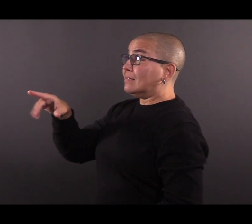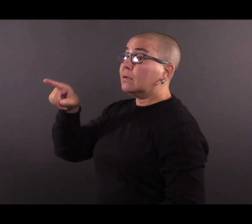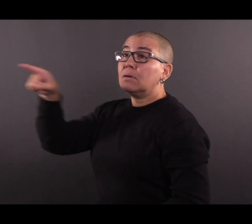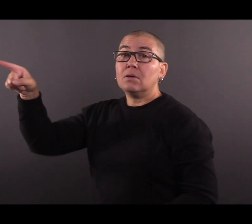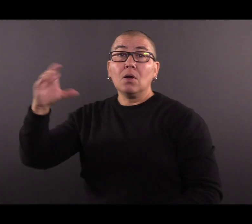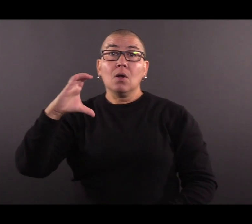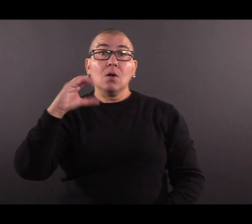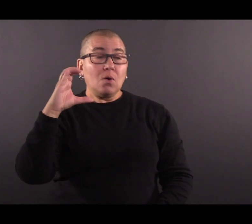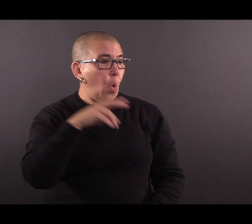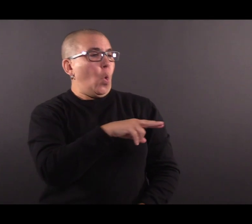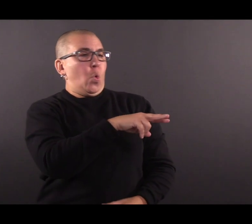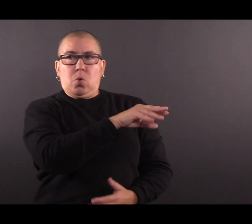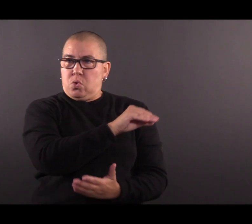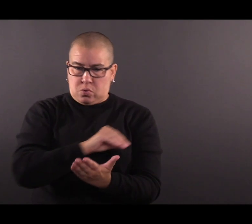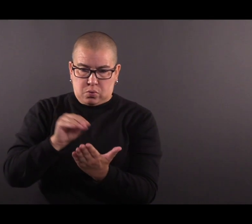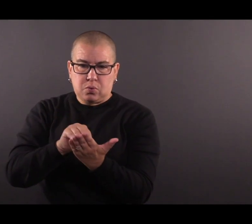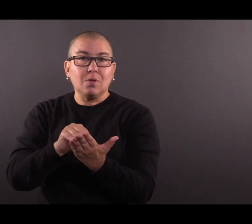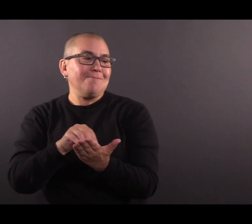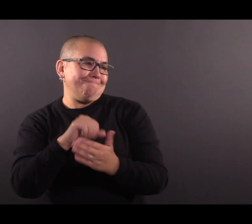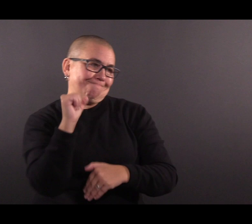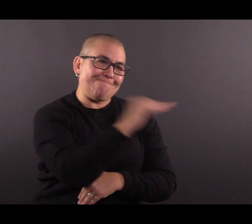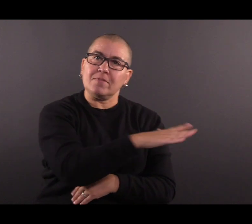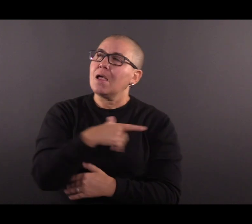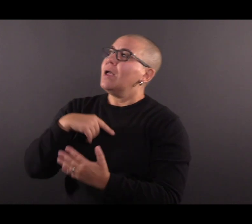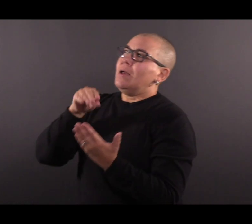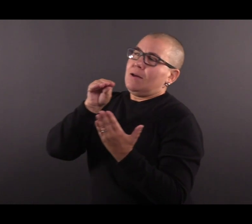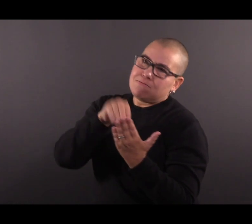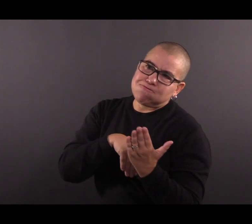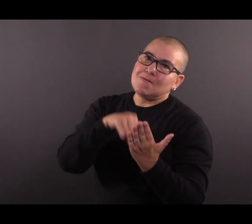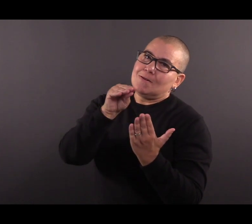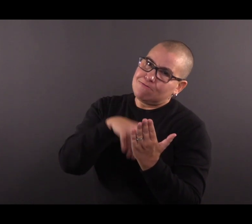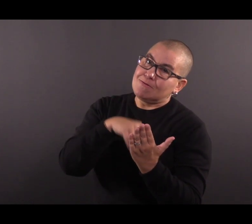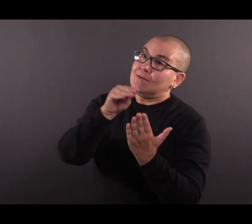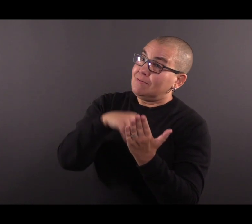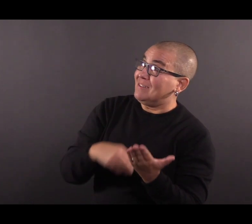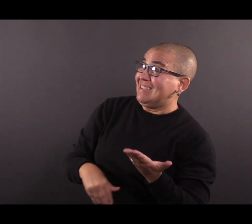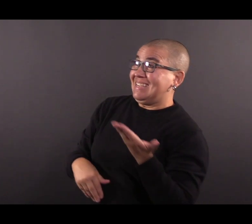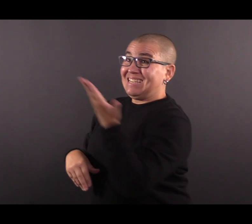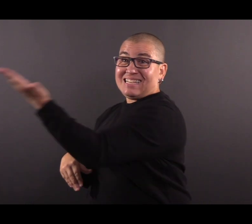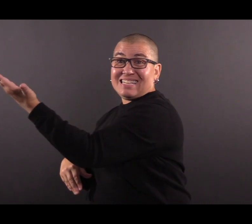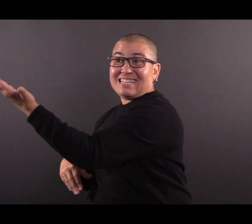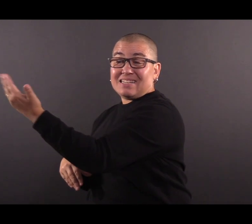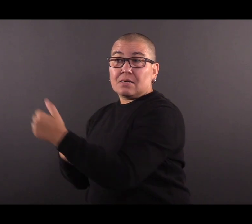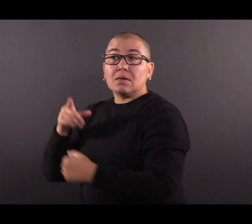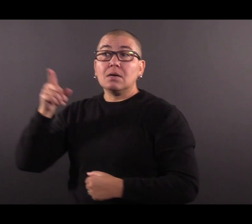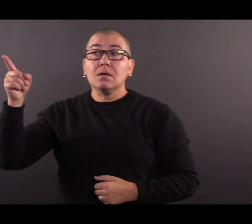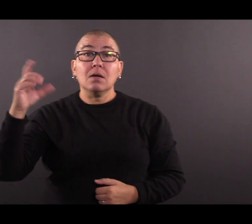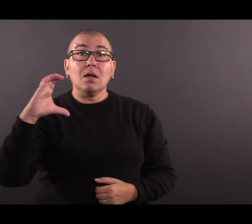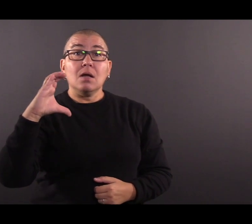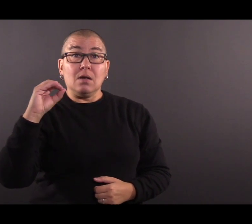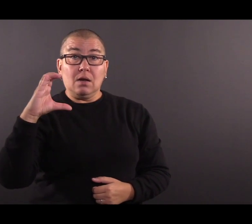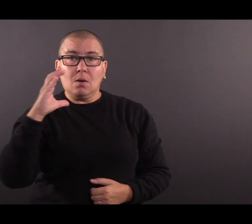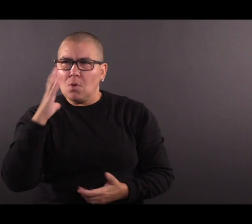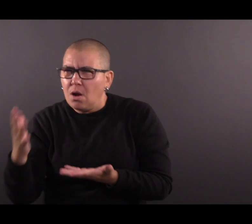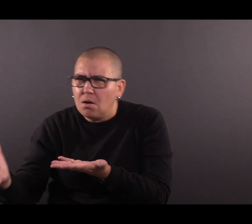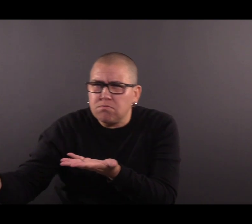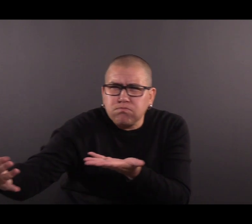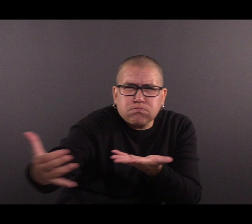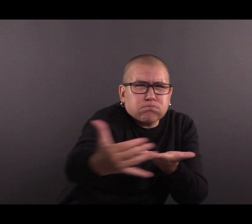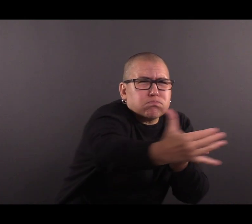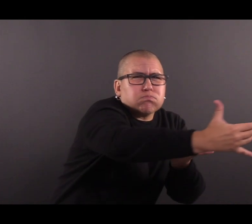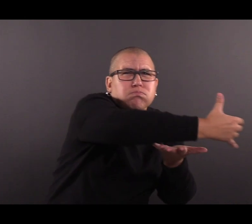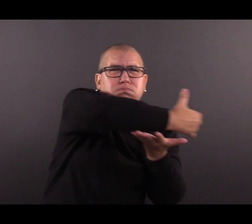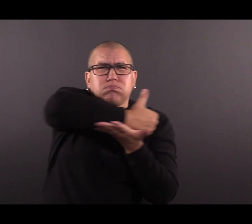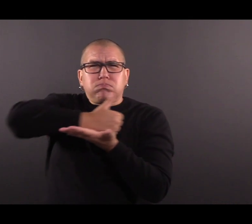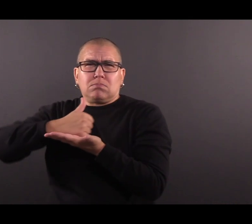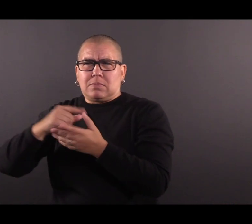Providers submit their application to the COC requesting funding for their project. The COC scores projects based on